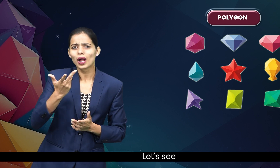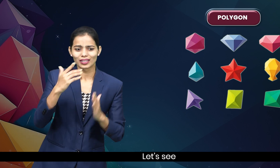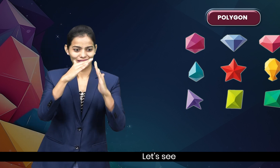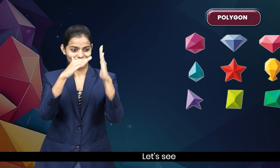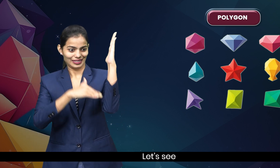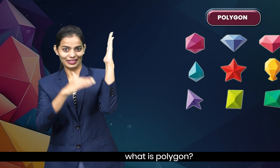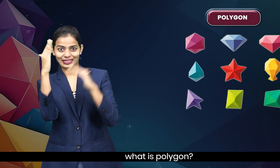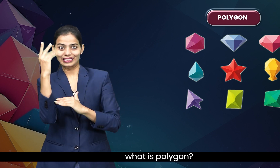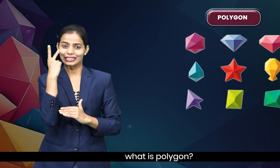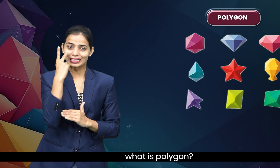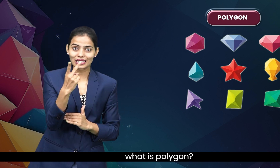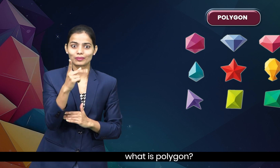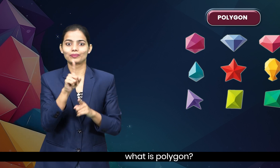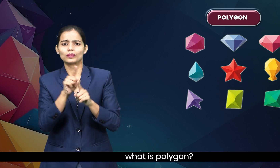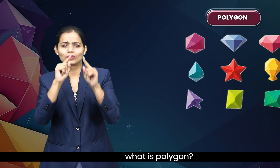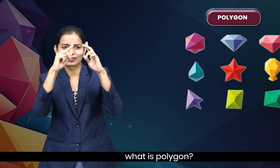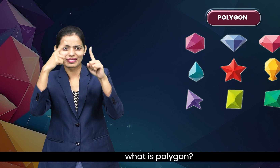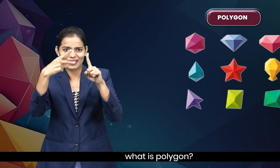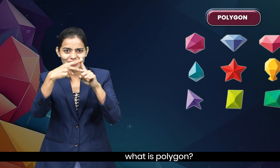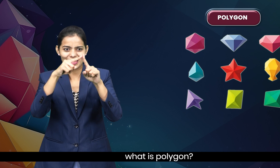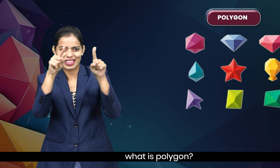Let's see, what is polygon?